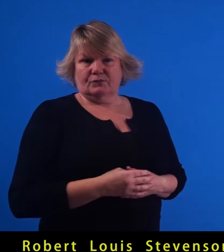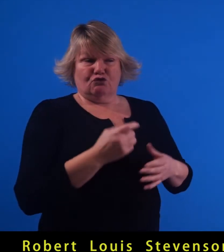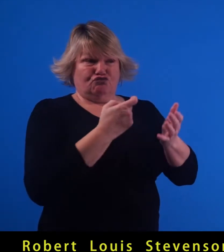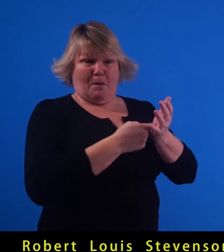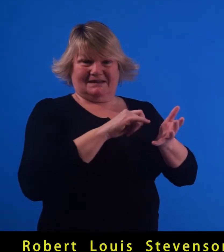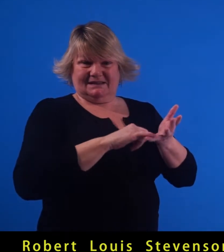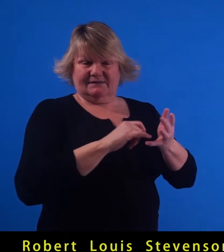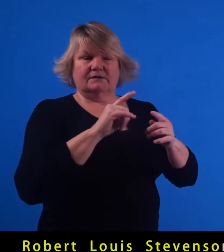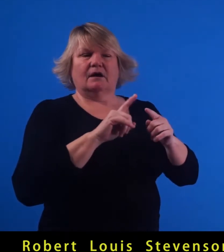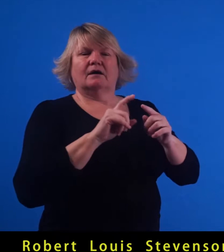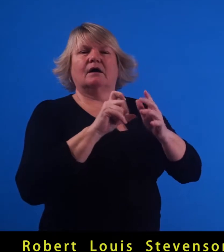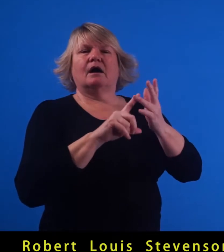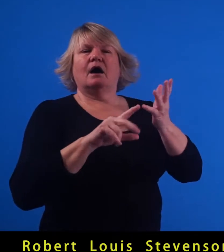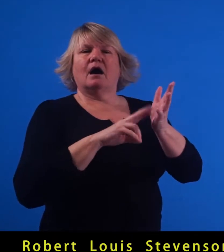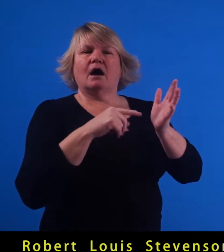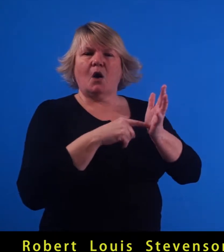Robert Stevenson,